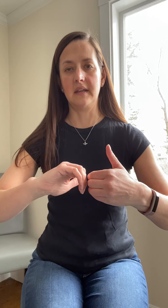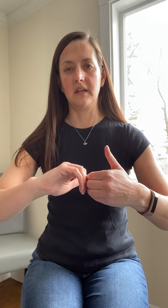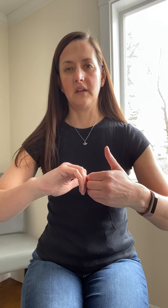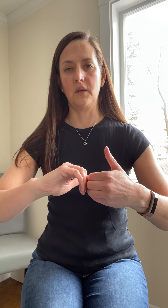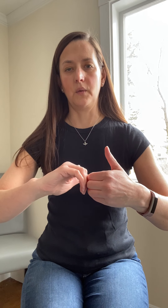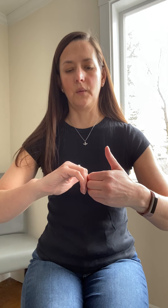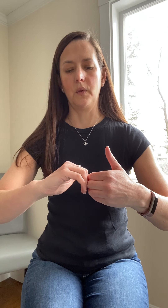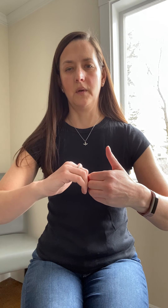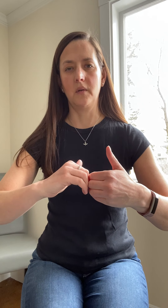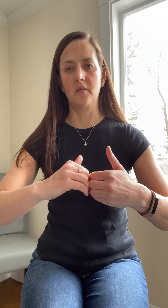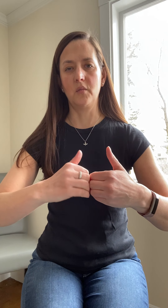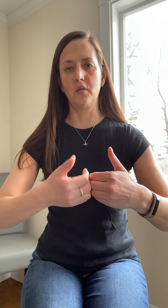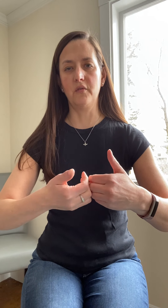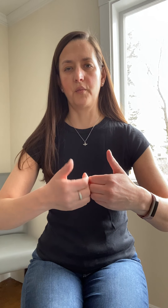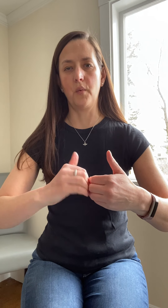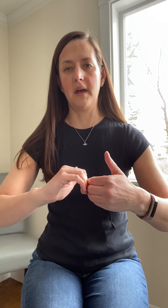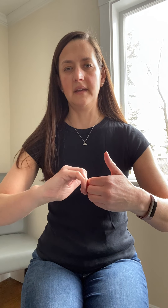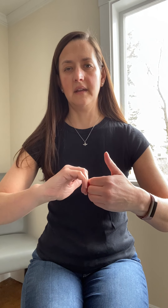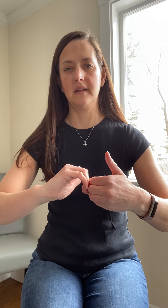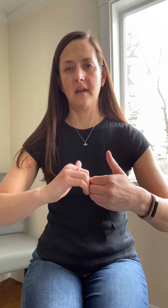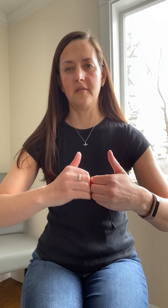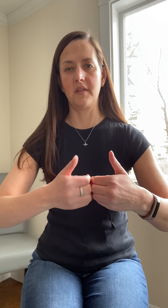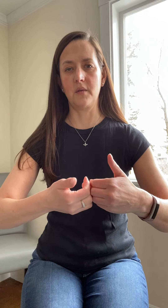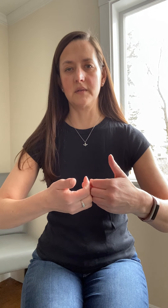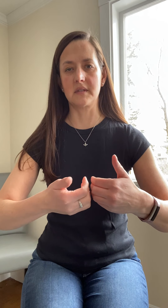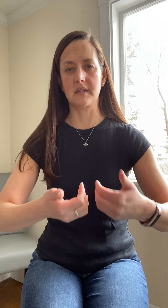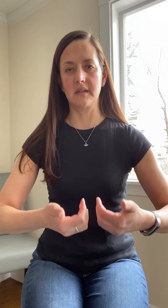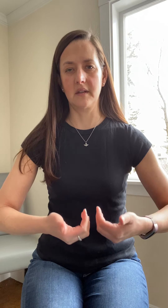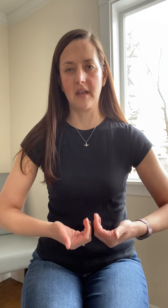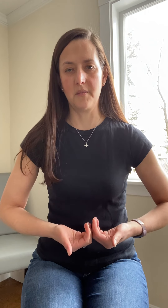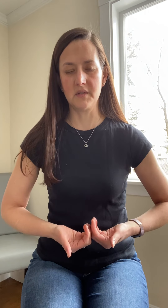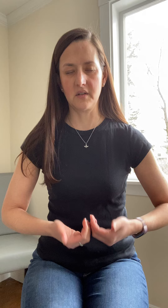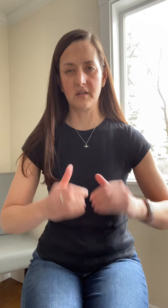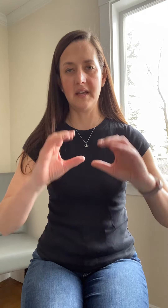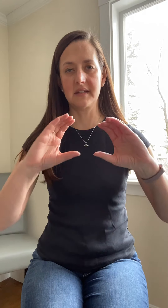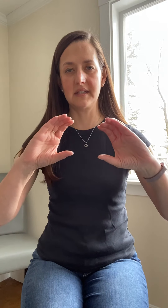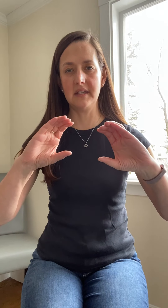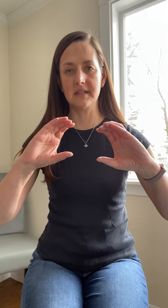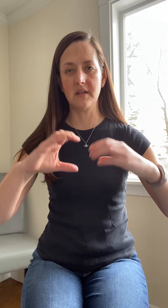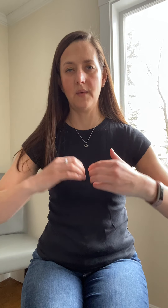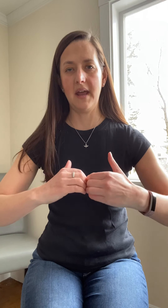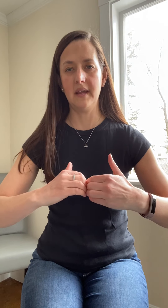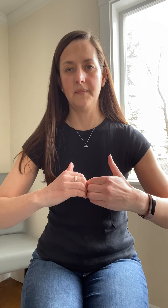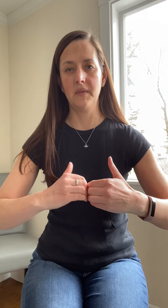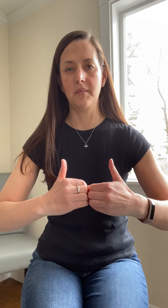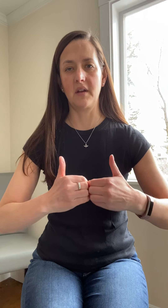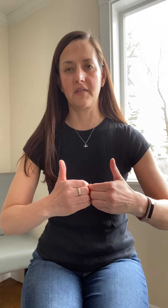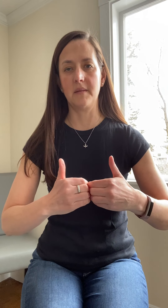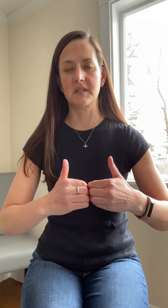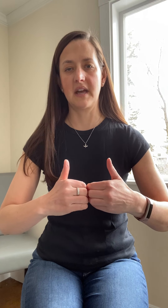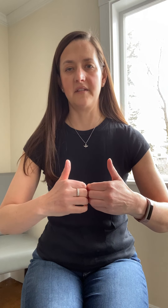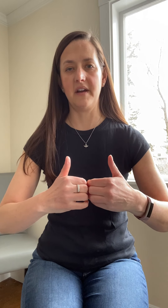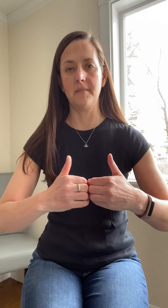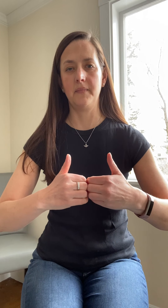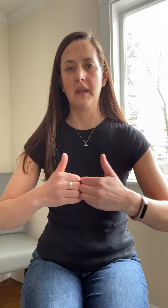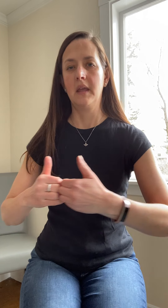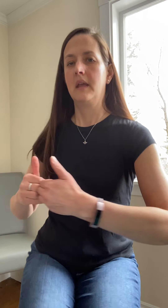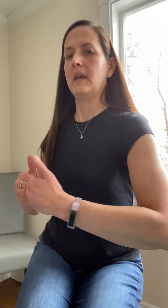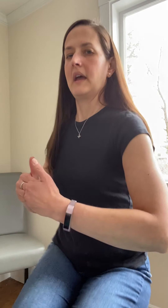and you move one of those, they almost look like C's in a way, but your thumb's kind of up,